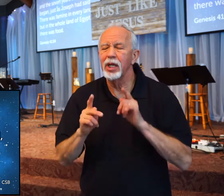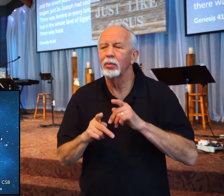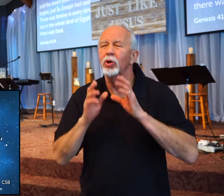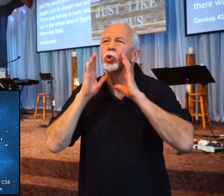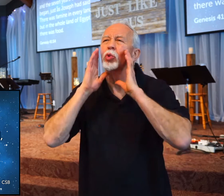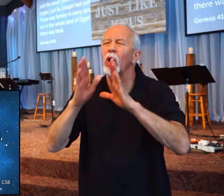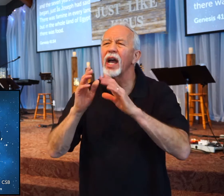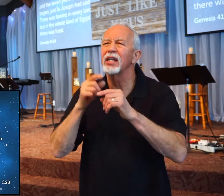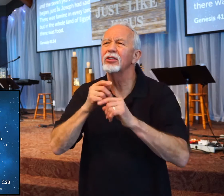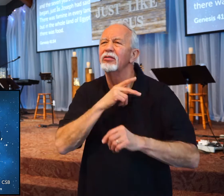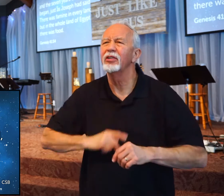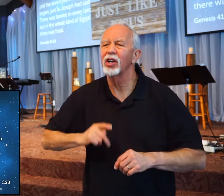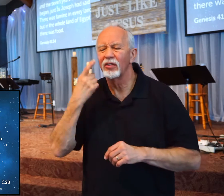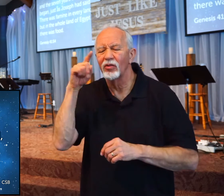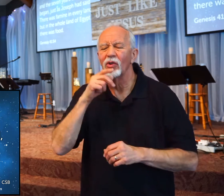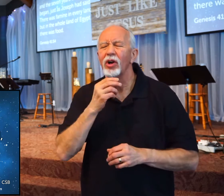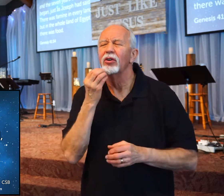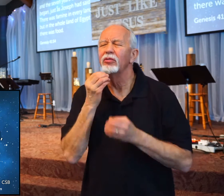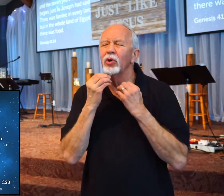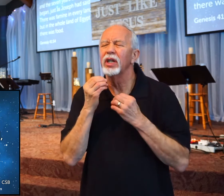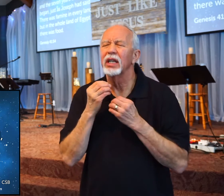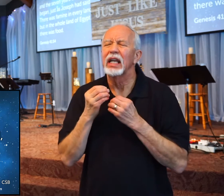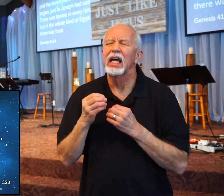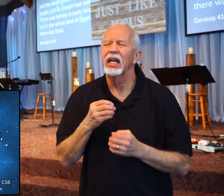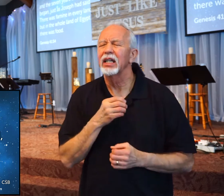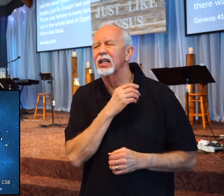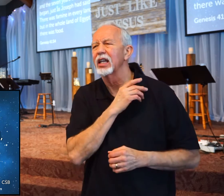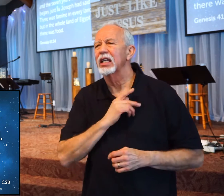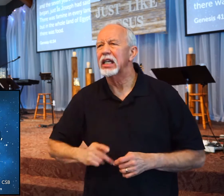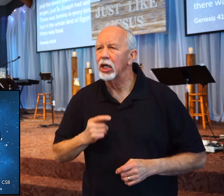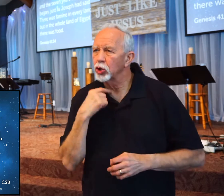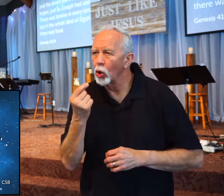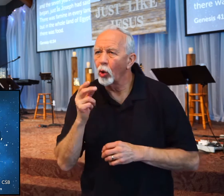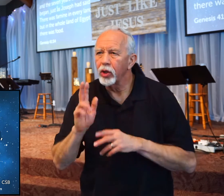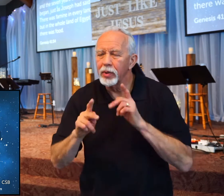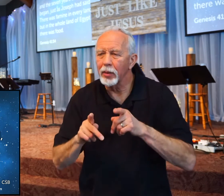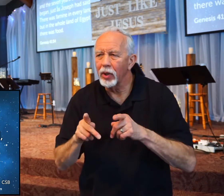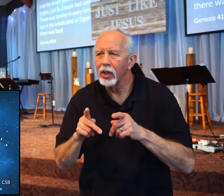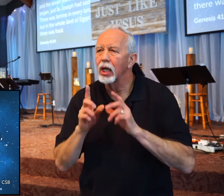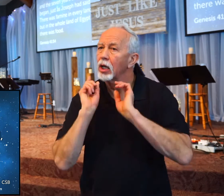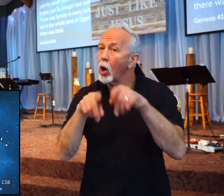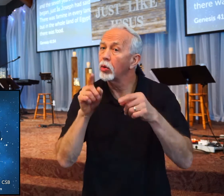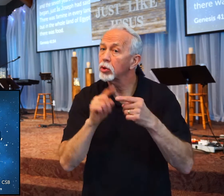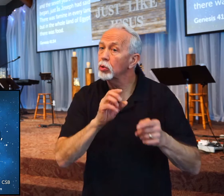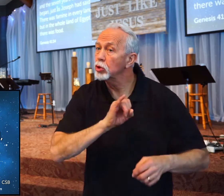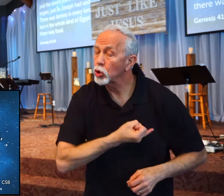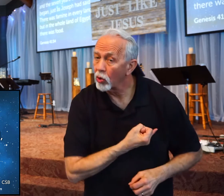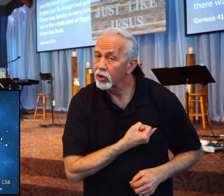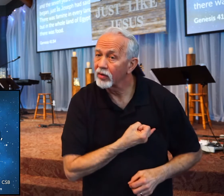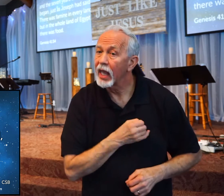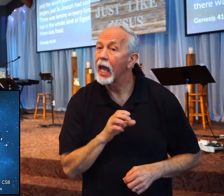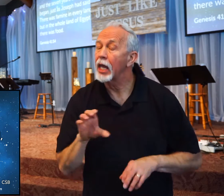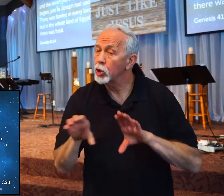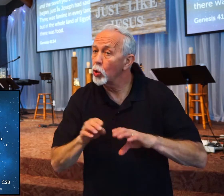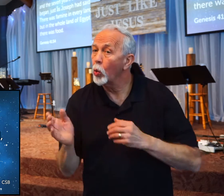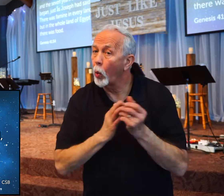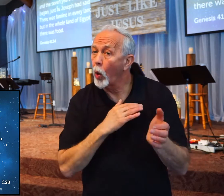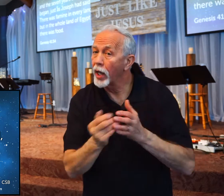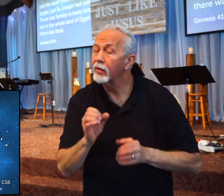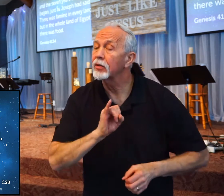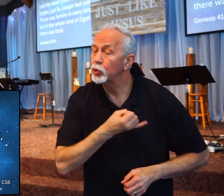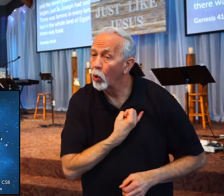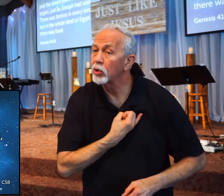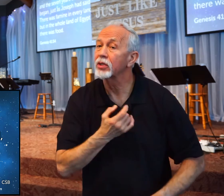food, and he told all of Egypt, listen carefully, go to Joseph and do whatever